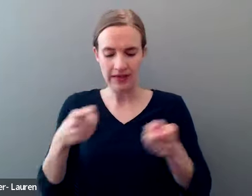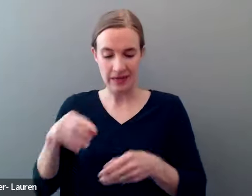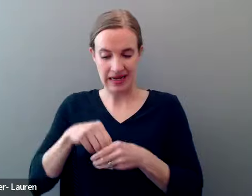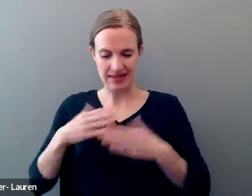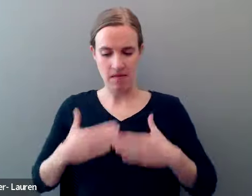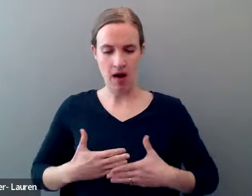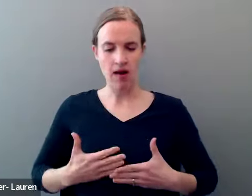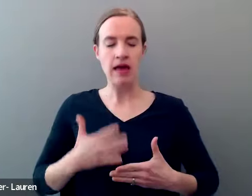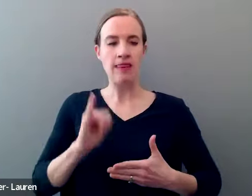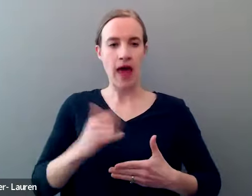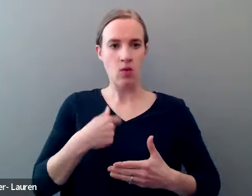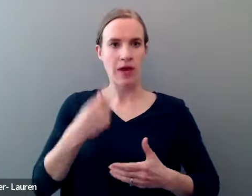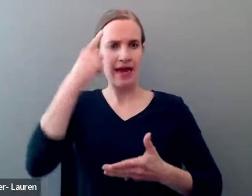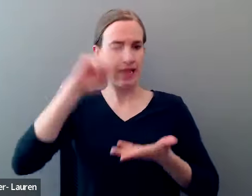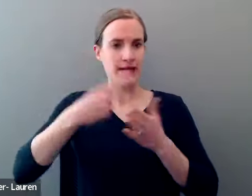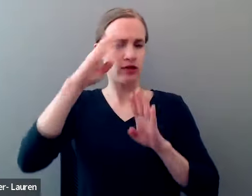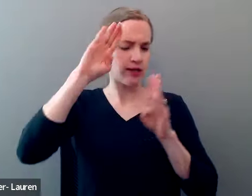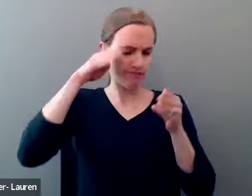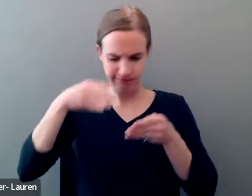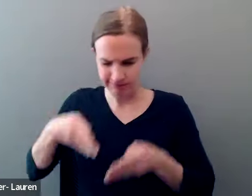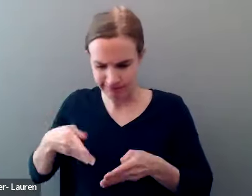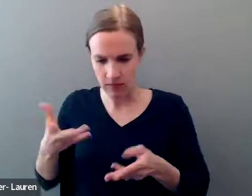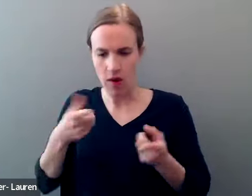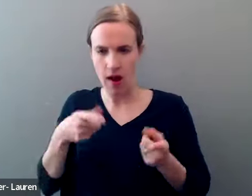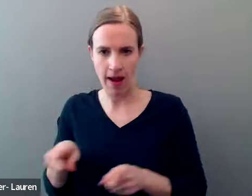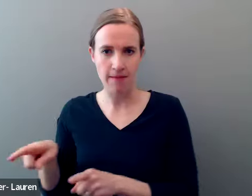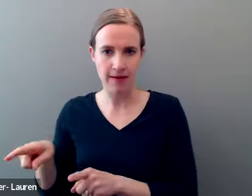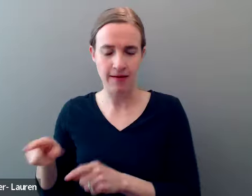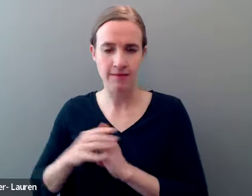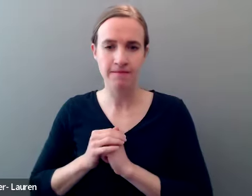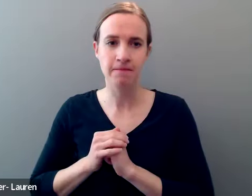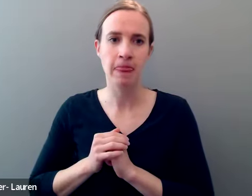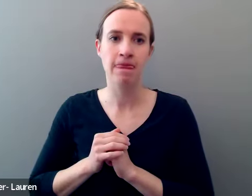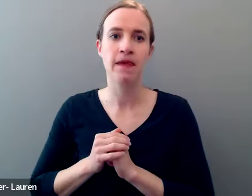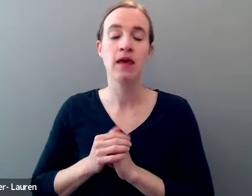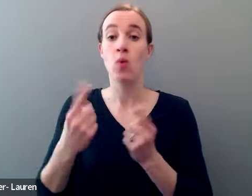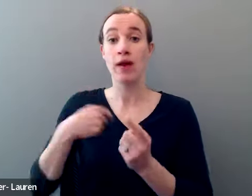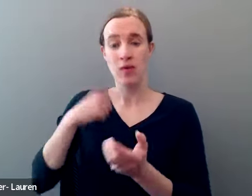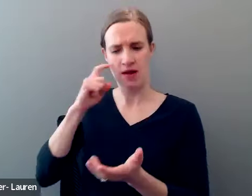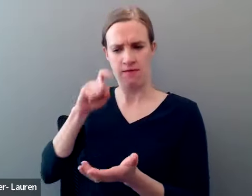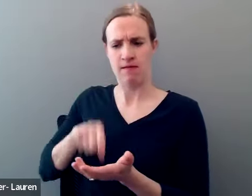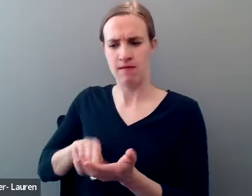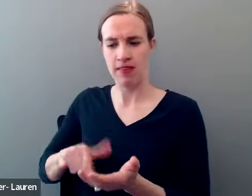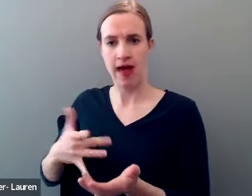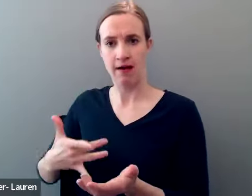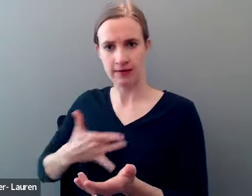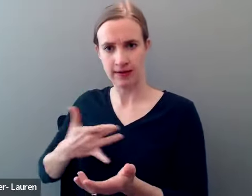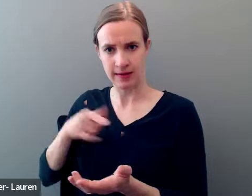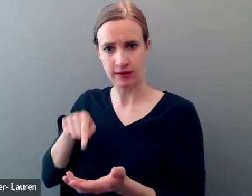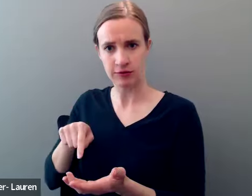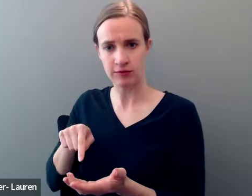moment. And so when we are able to notice the sensations, we